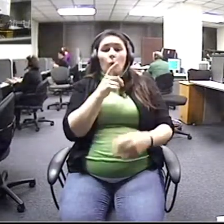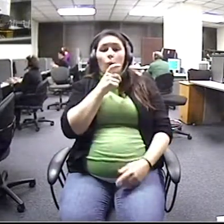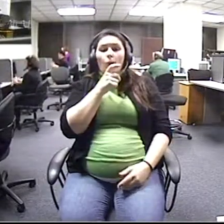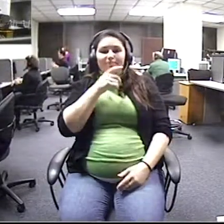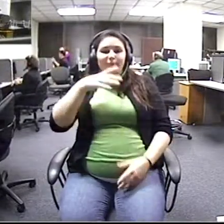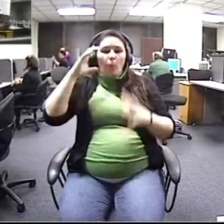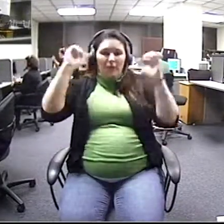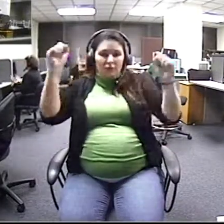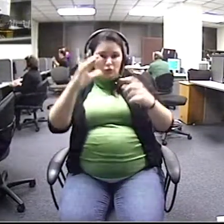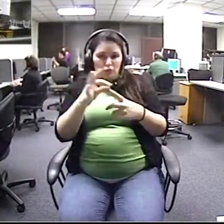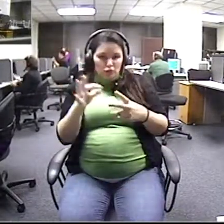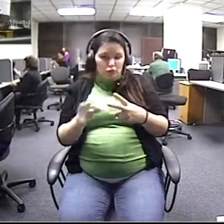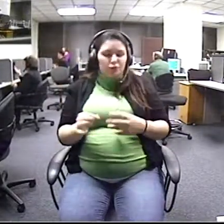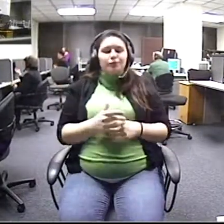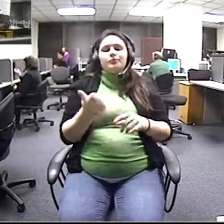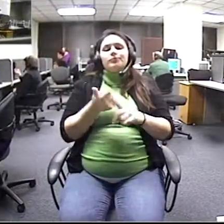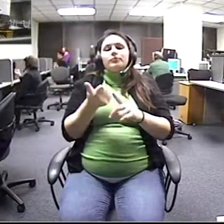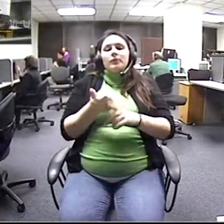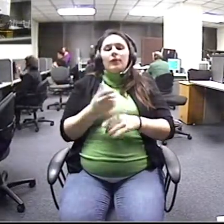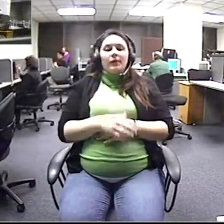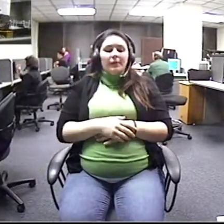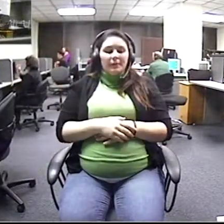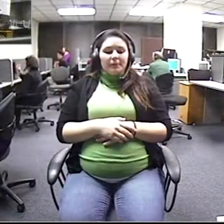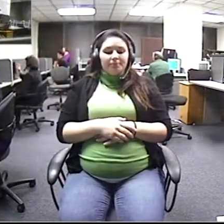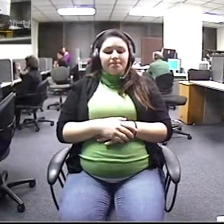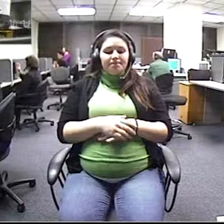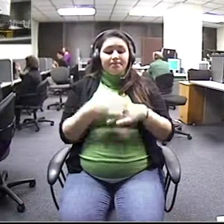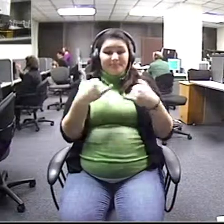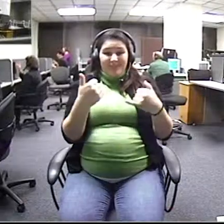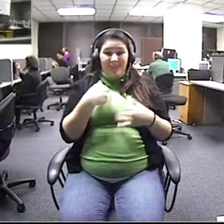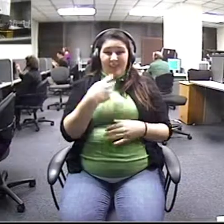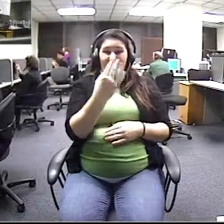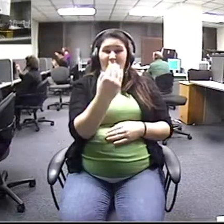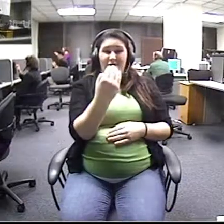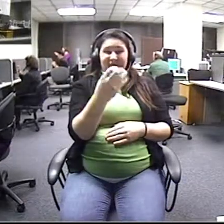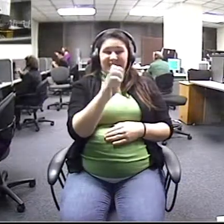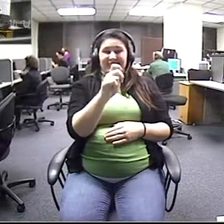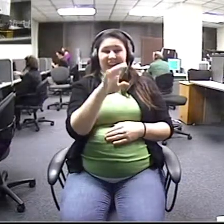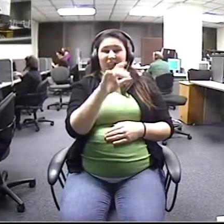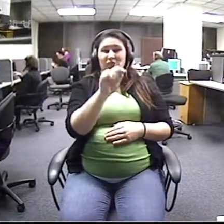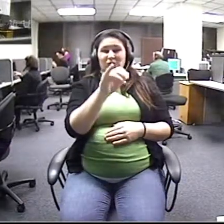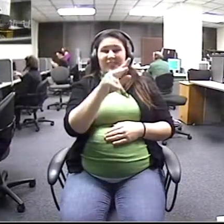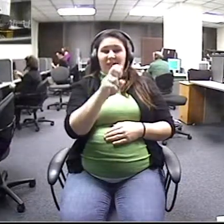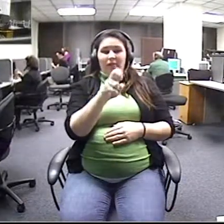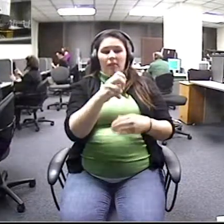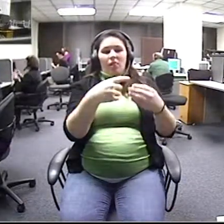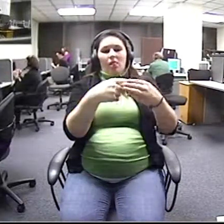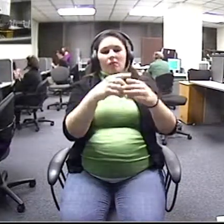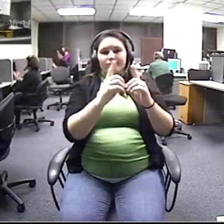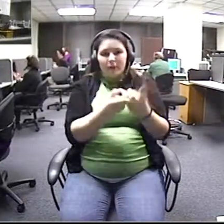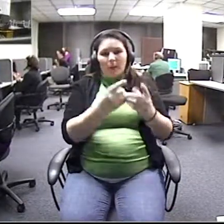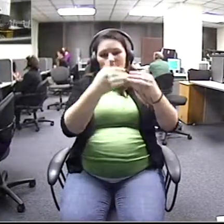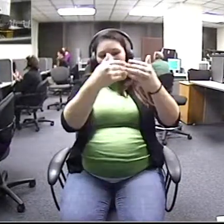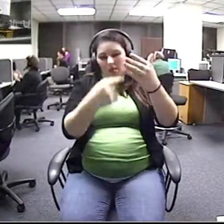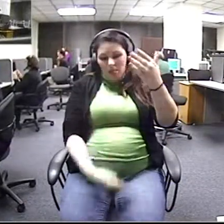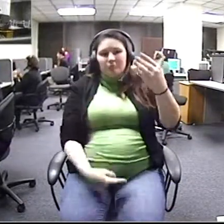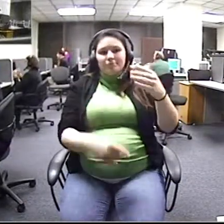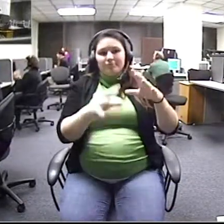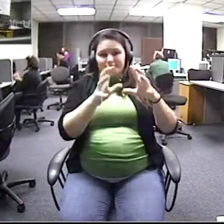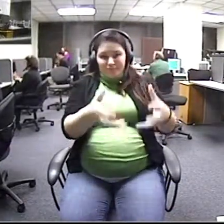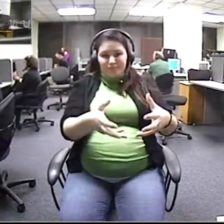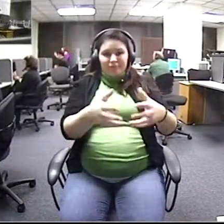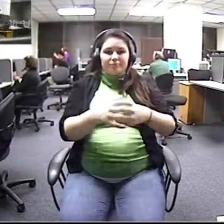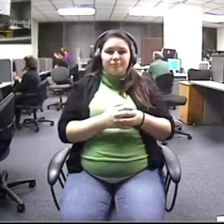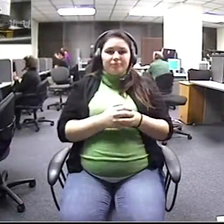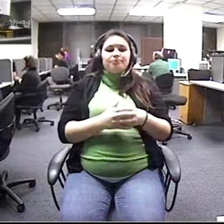Currently, there are 14 executive departments and many administrative agencies that assist the president in